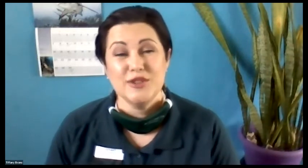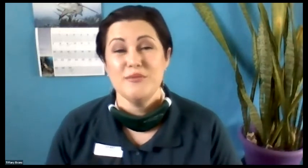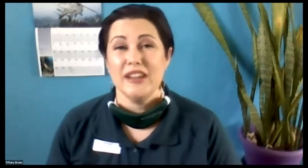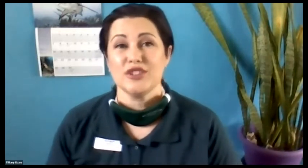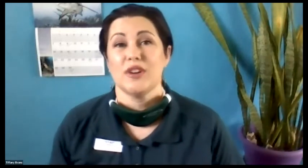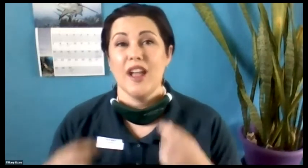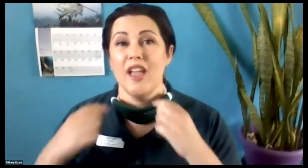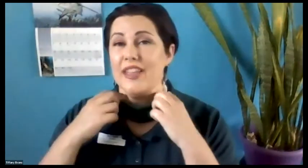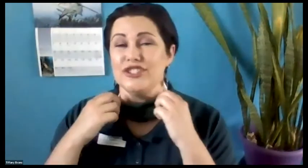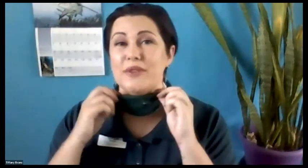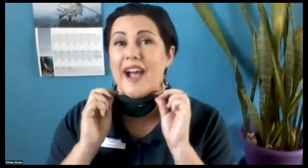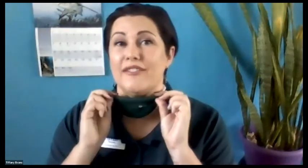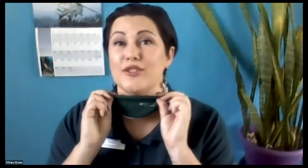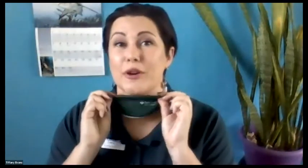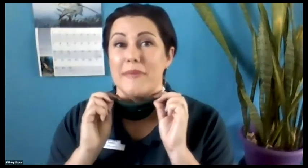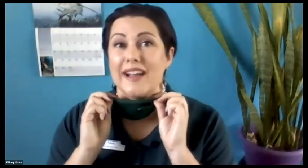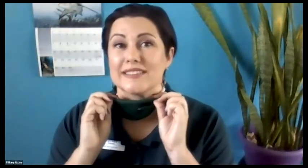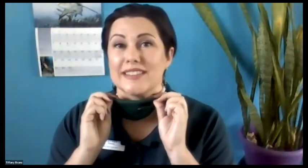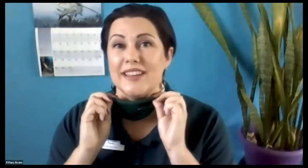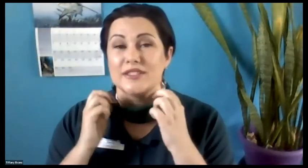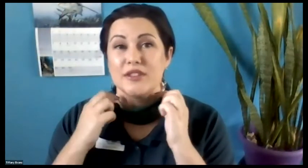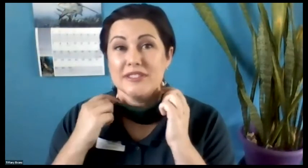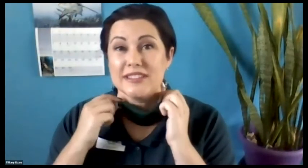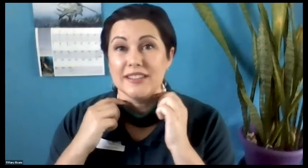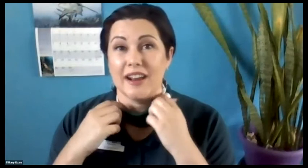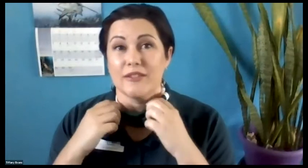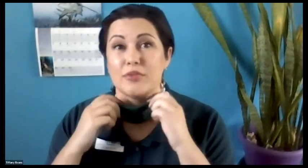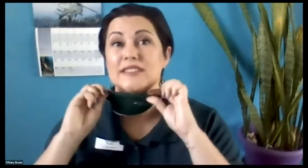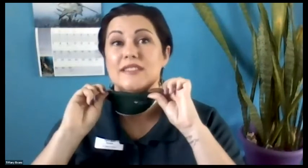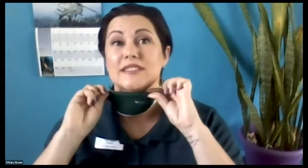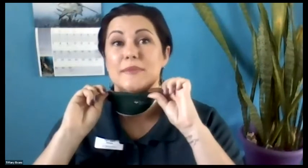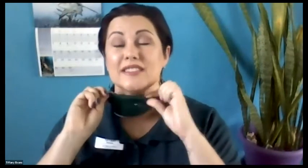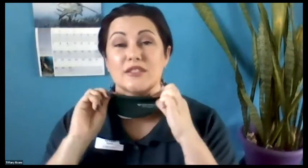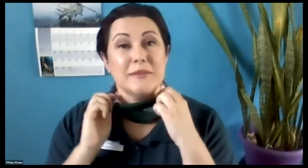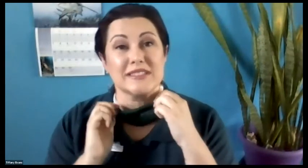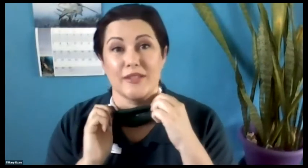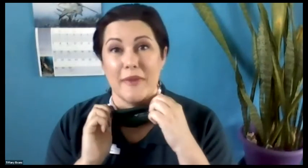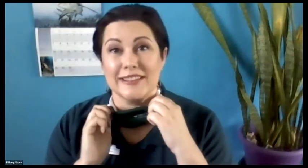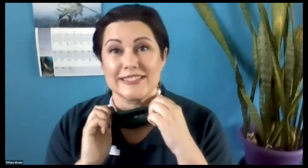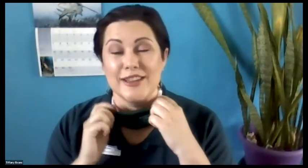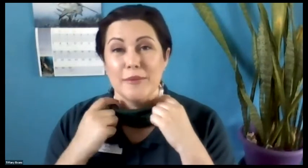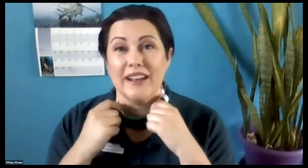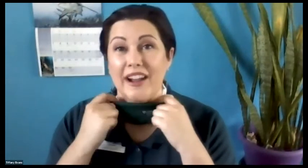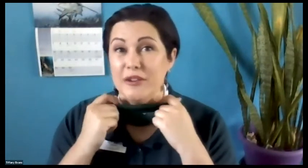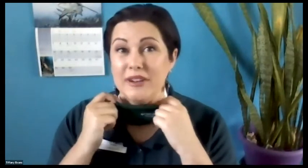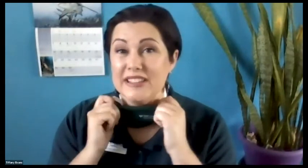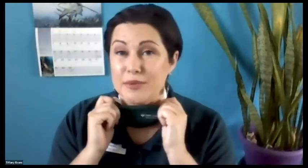make sure that you have your mask. So you will see a lot of employees in this mask or maybe some other masks, but everyone is required